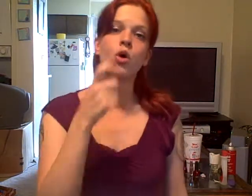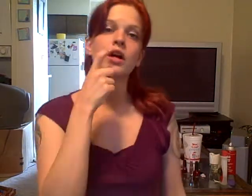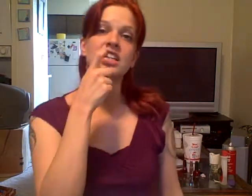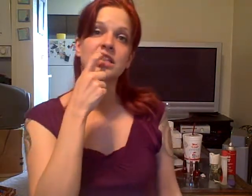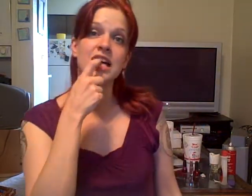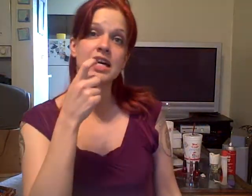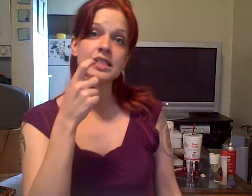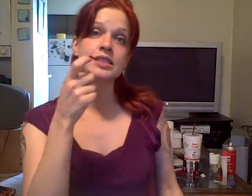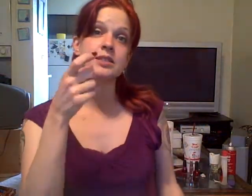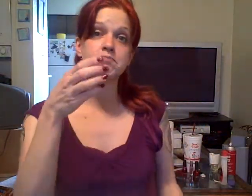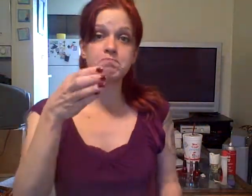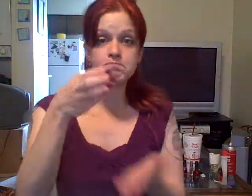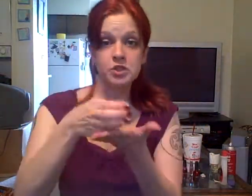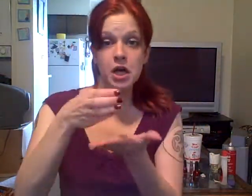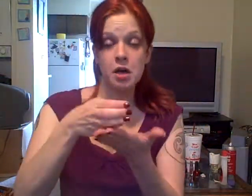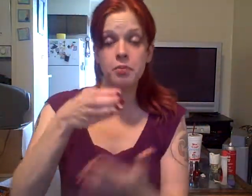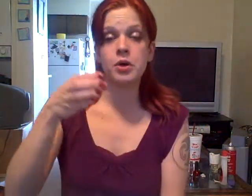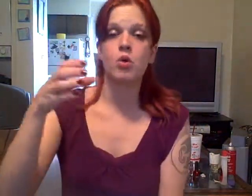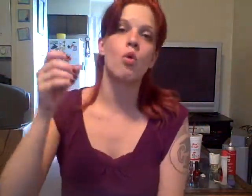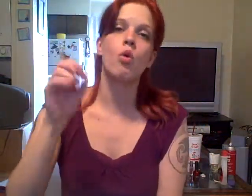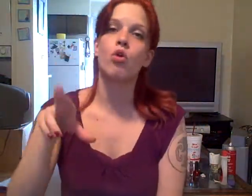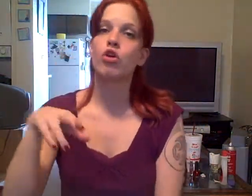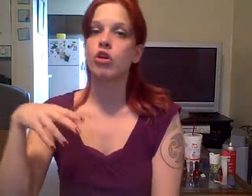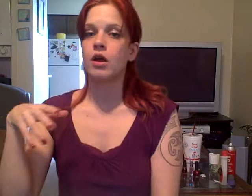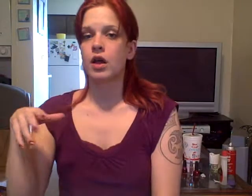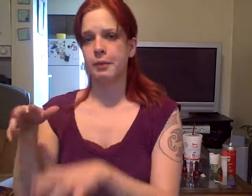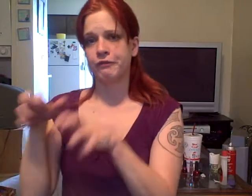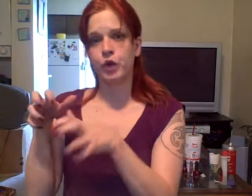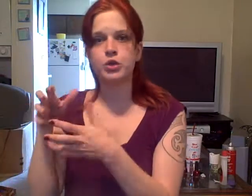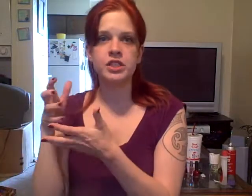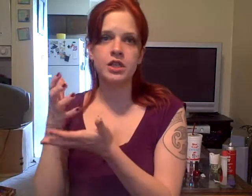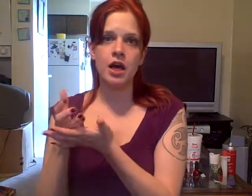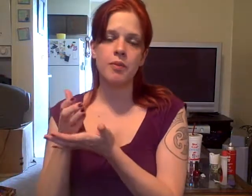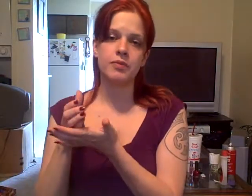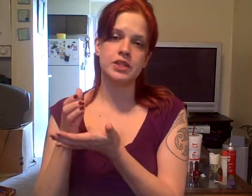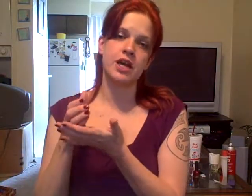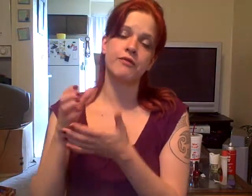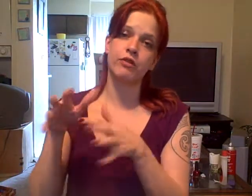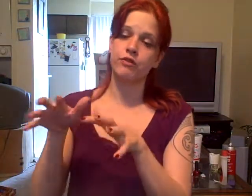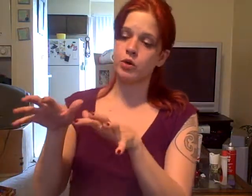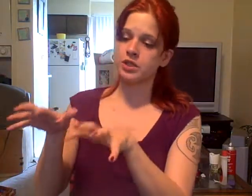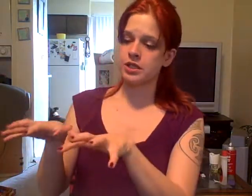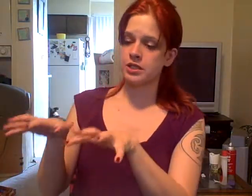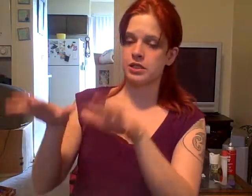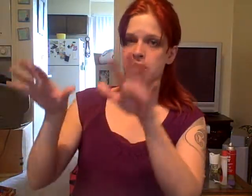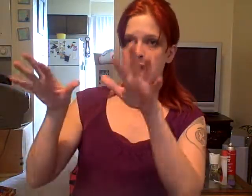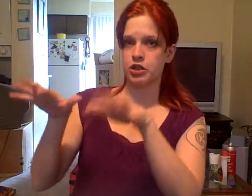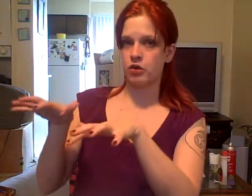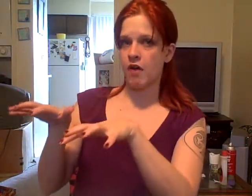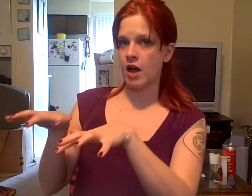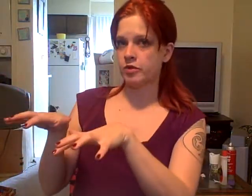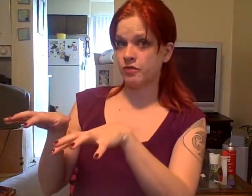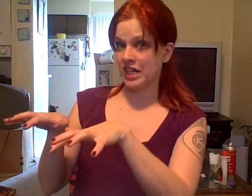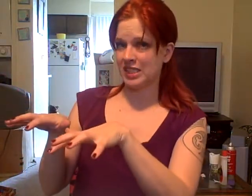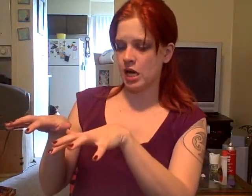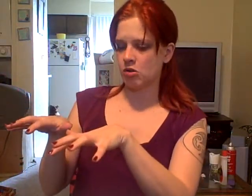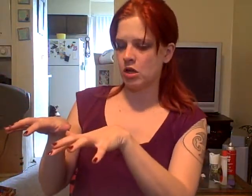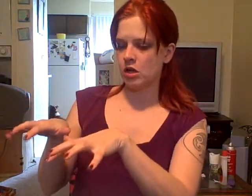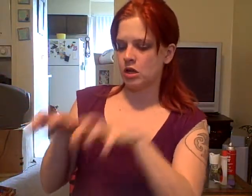a glass cup or a frozen cup? The sign for frozen is you take 2 5s face down and you